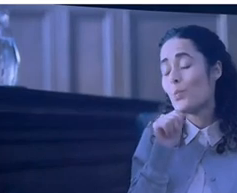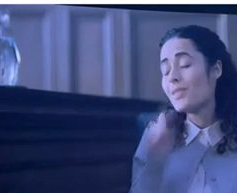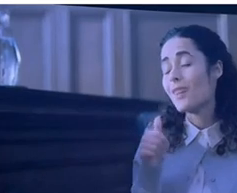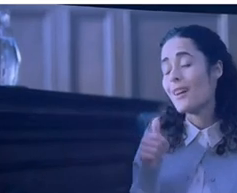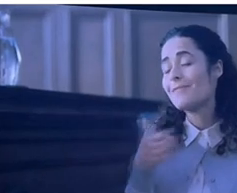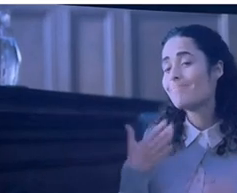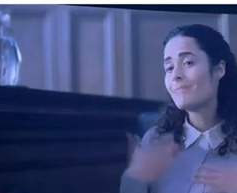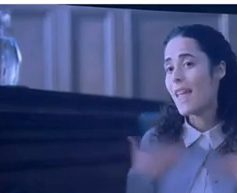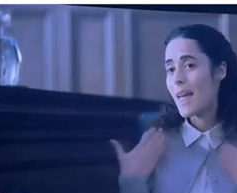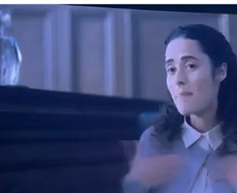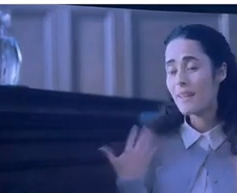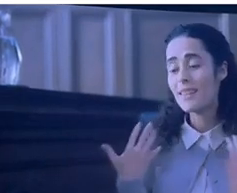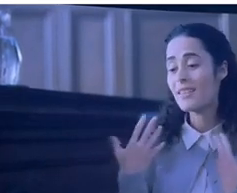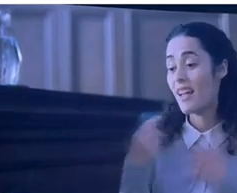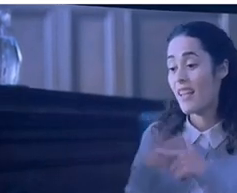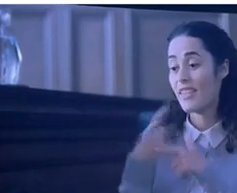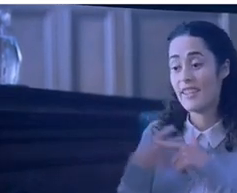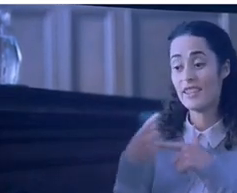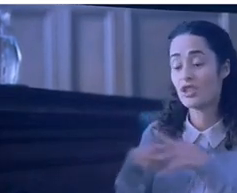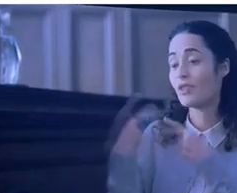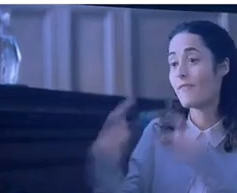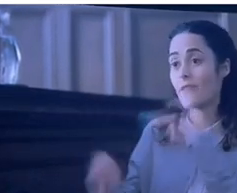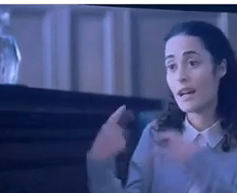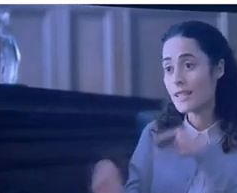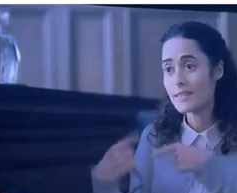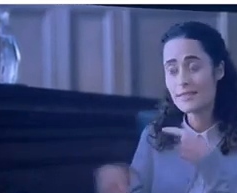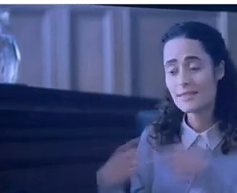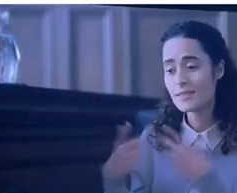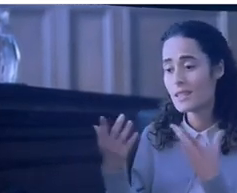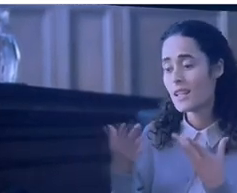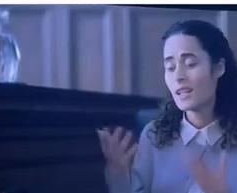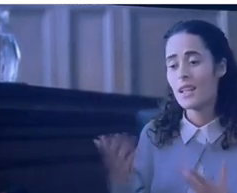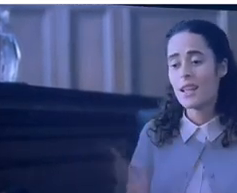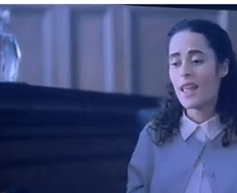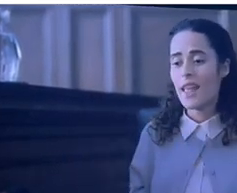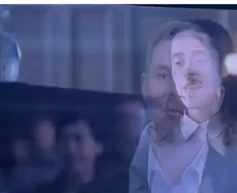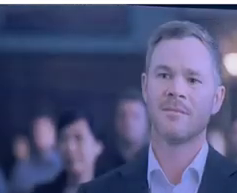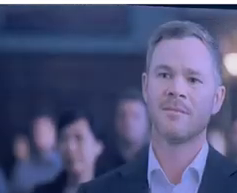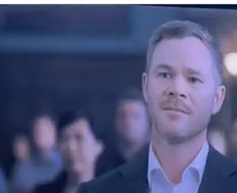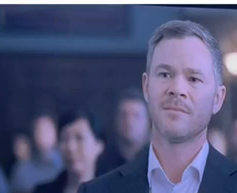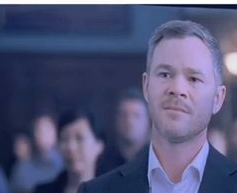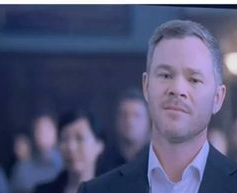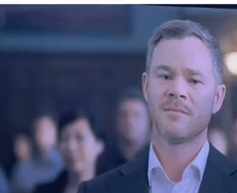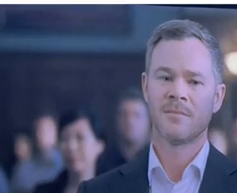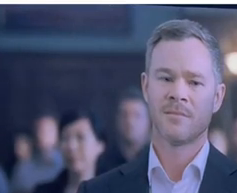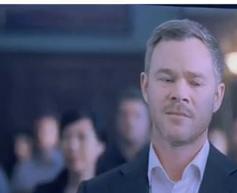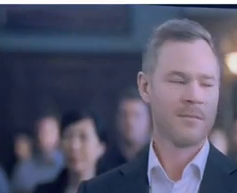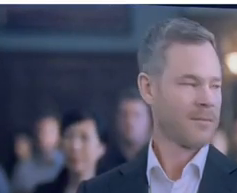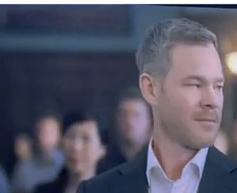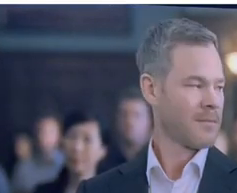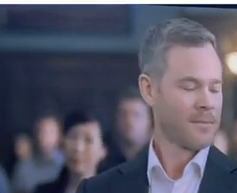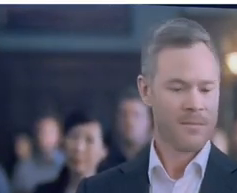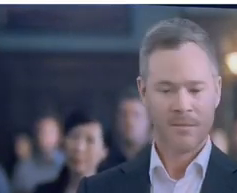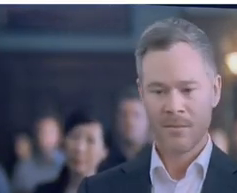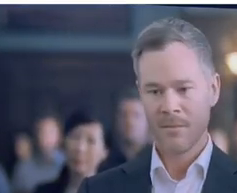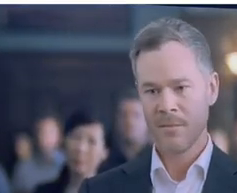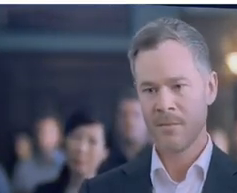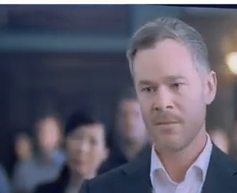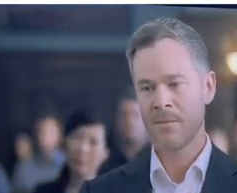her parents didn't seem happy, and then they started fighting. And I could see, or I